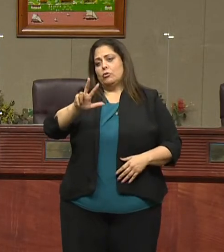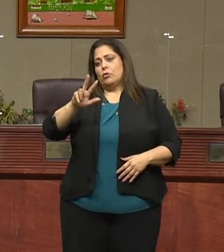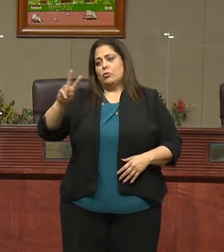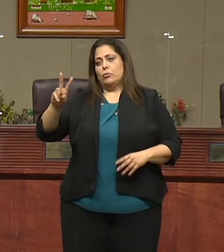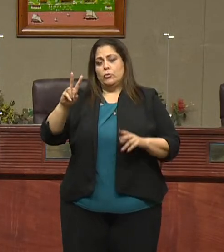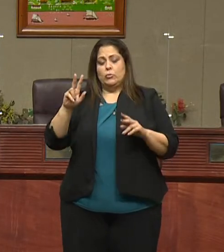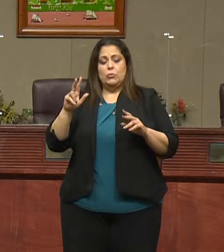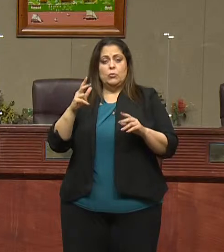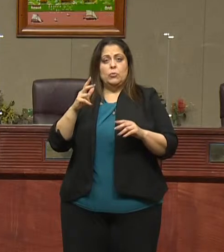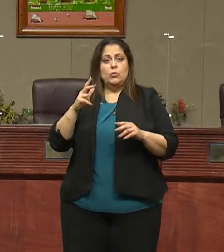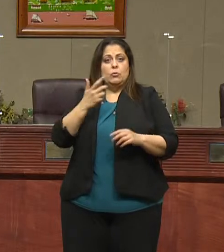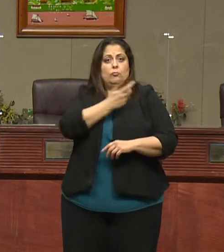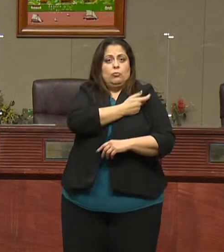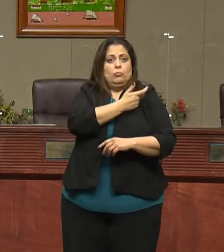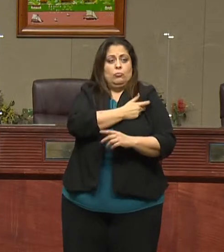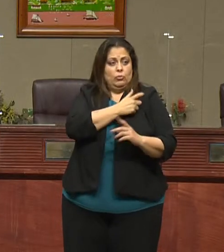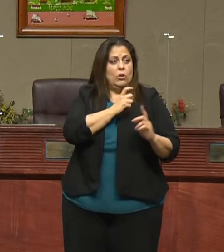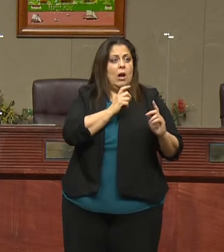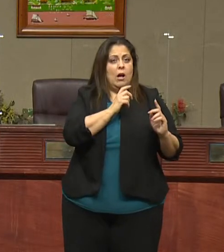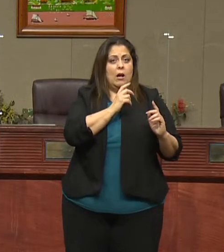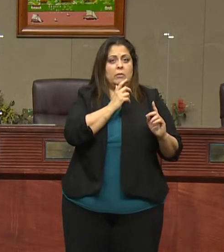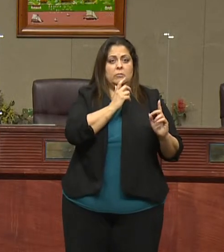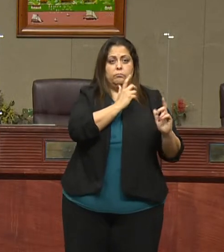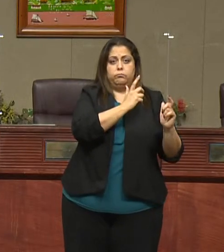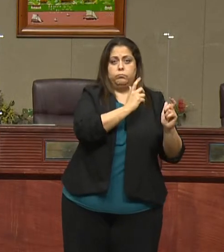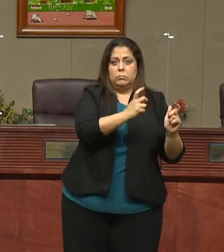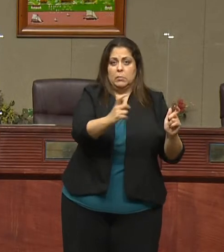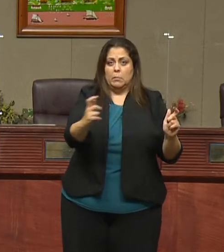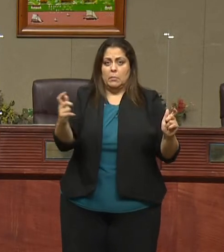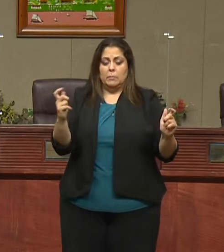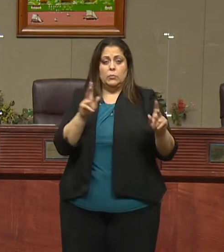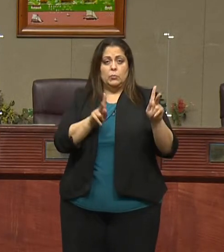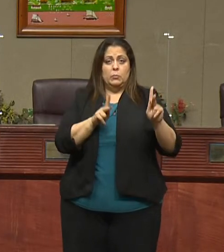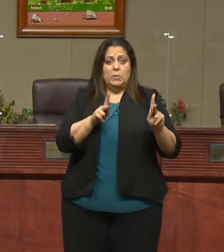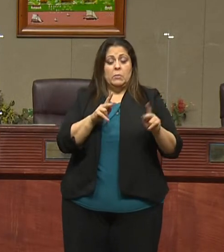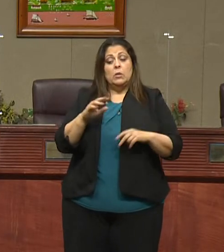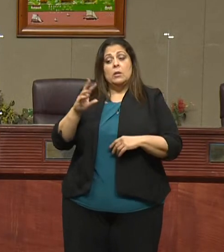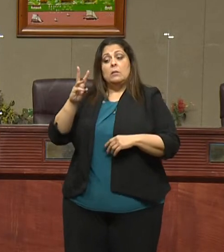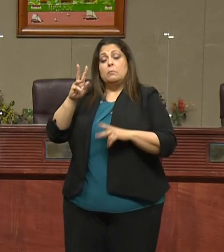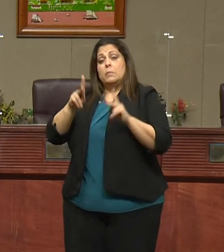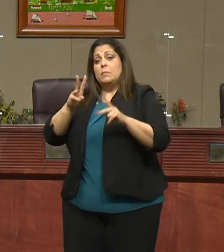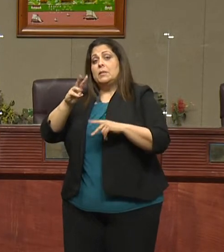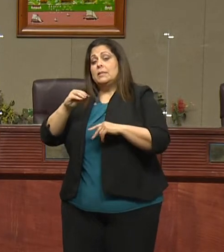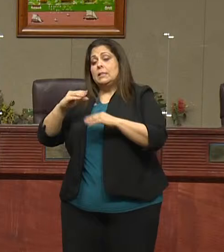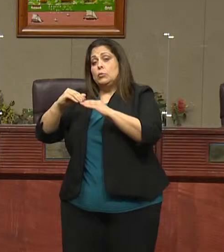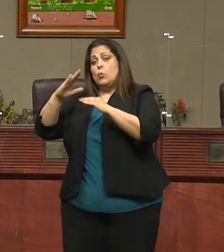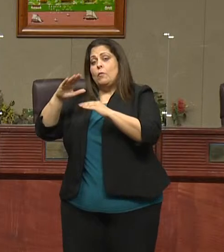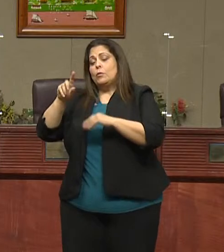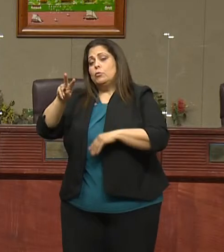359,332 doses administered. Doses administered to people 60 plus,